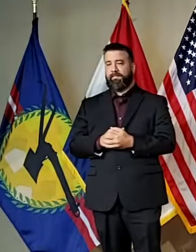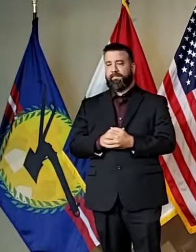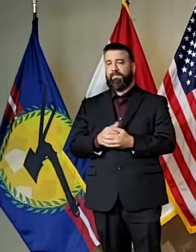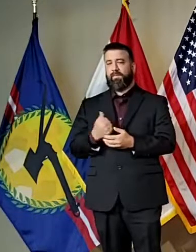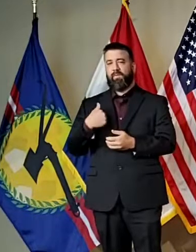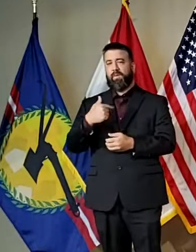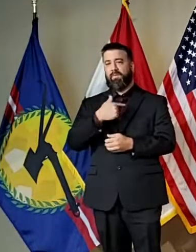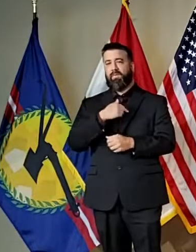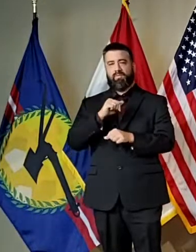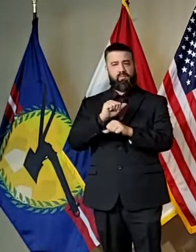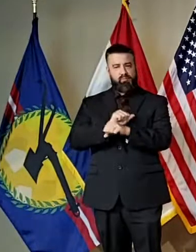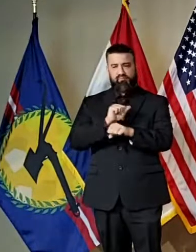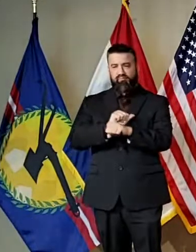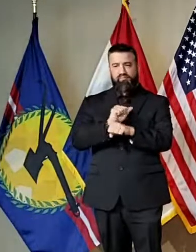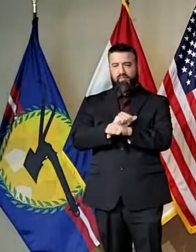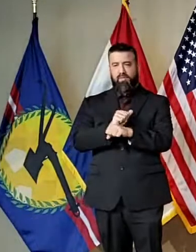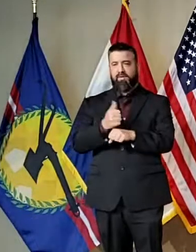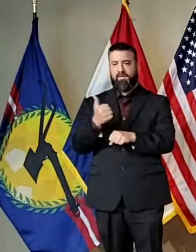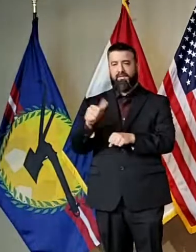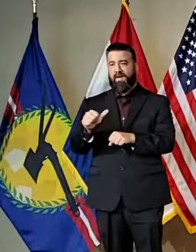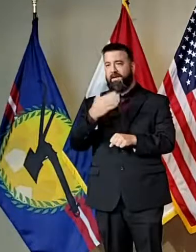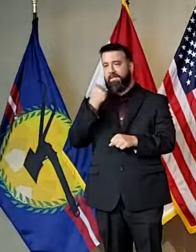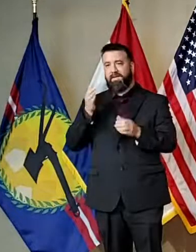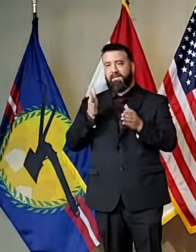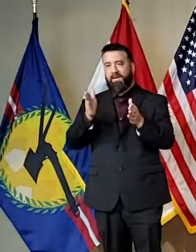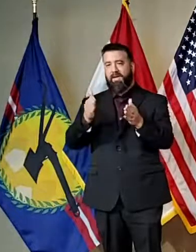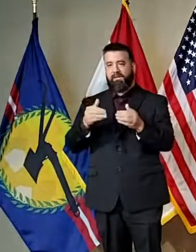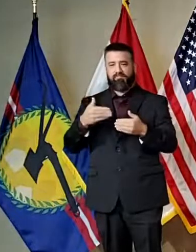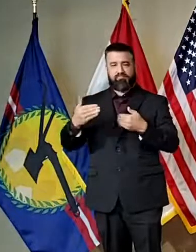way to move forward safely. Everyone is